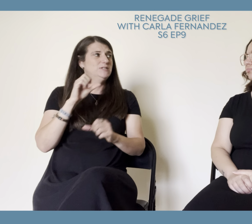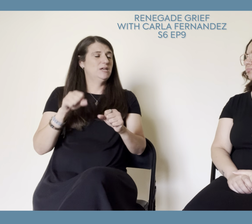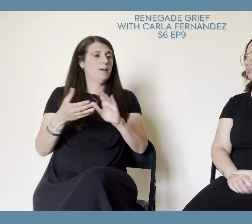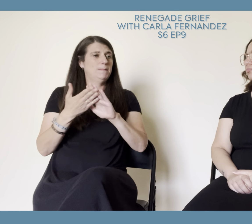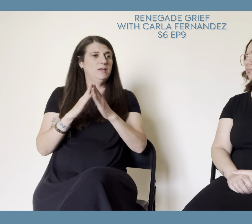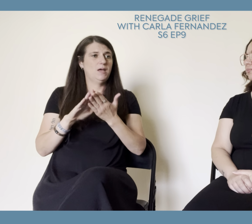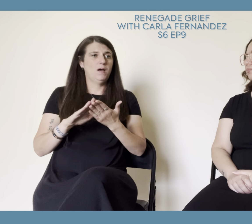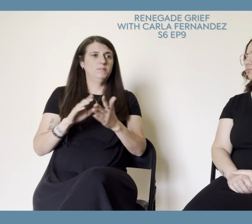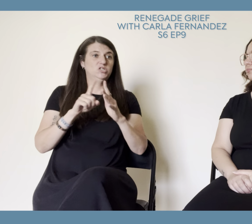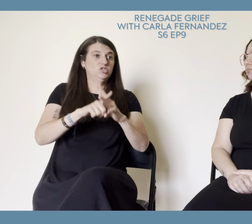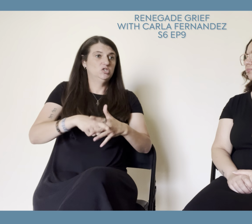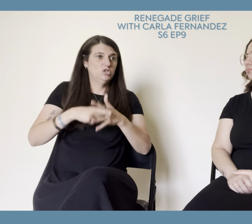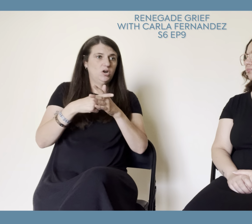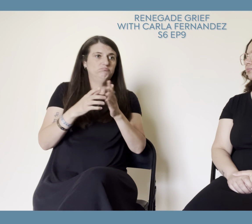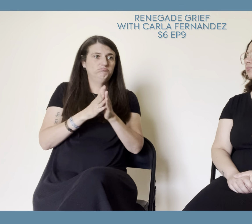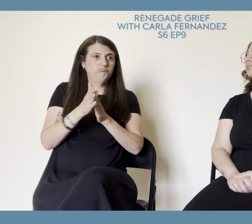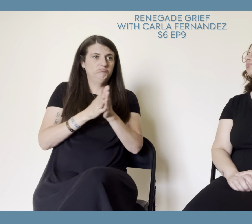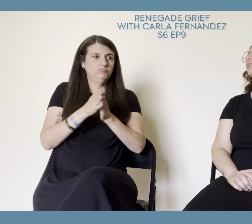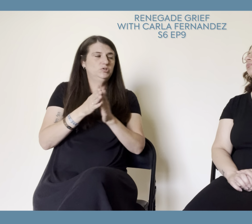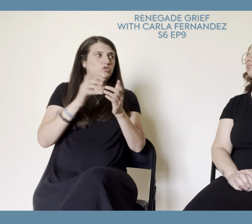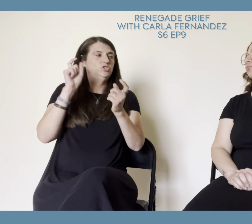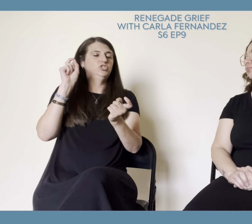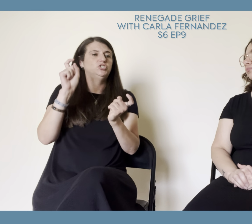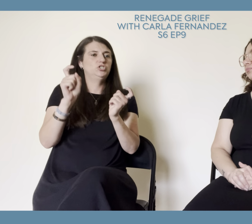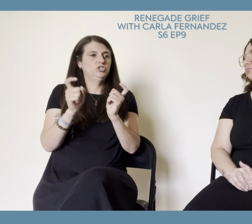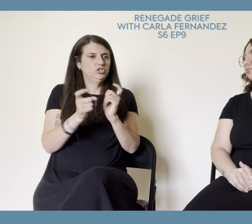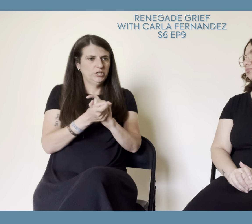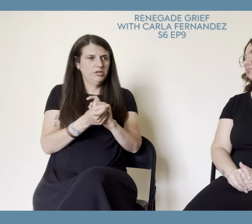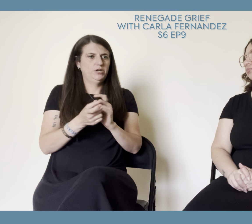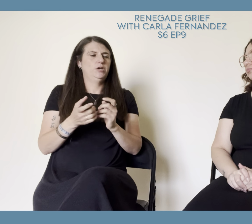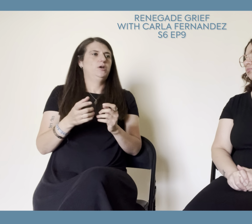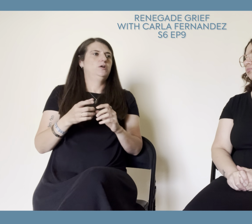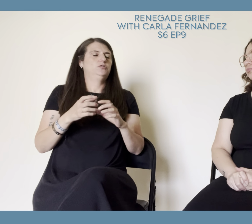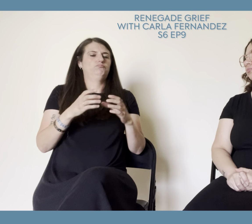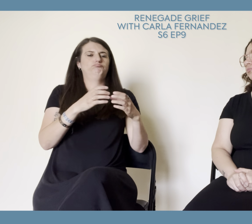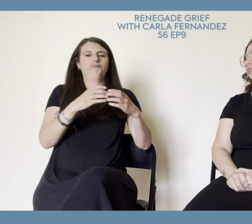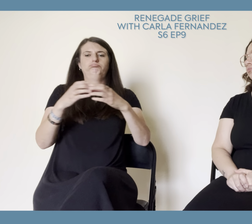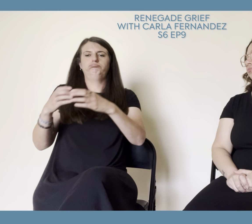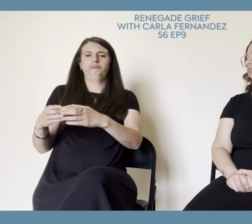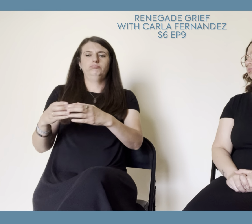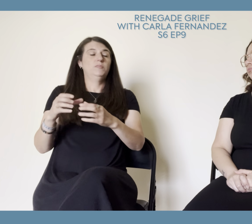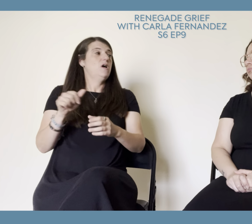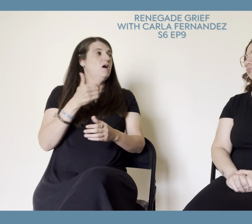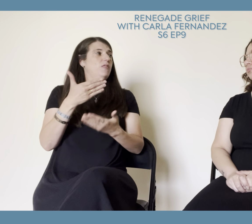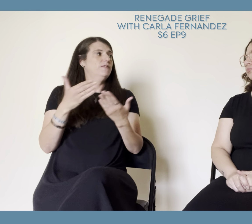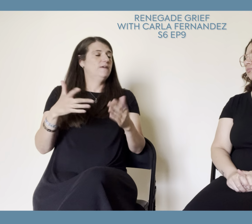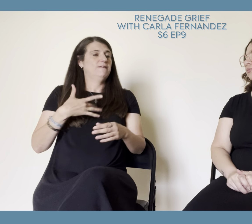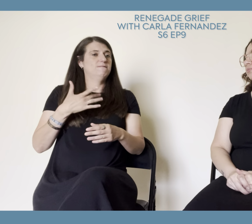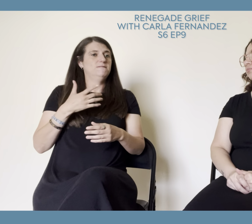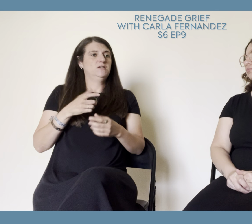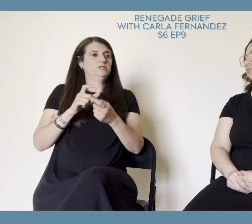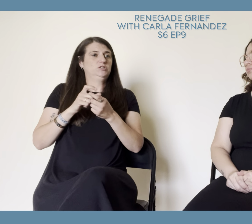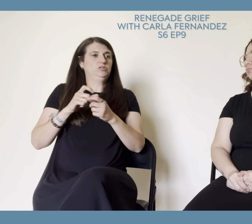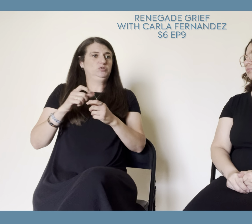fuel towards change, towards mobilization. Another thing that feels radical is